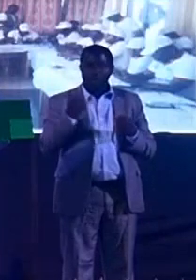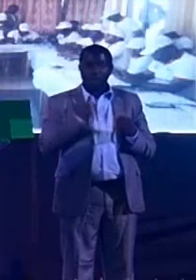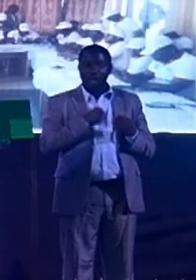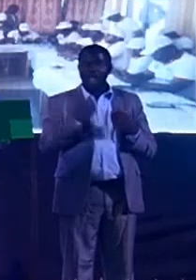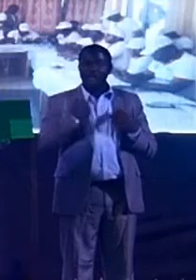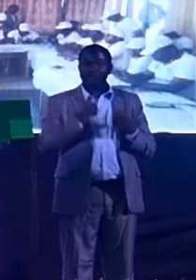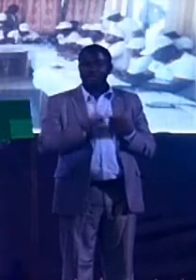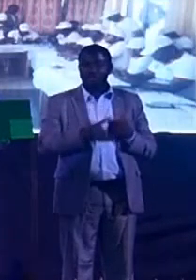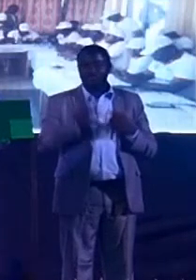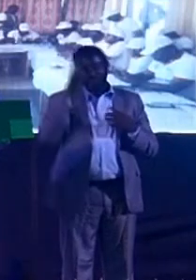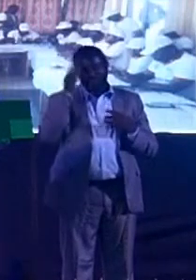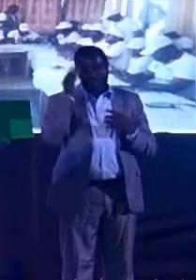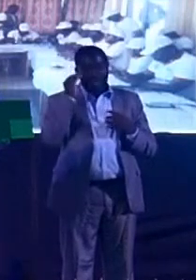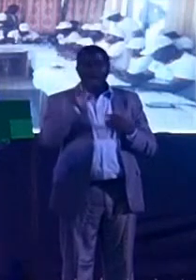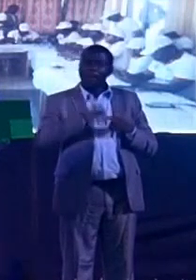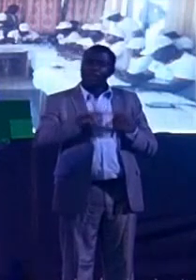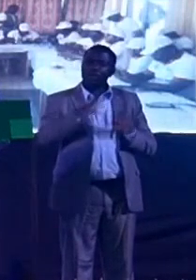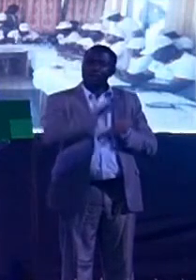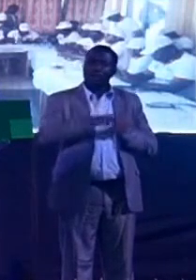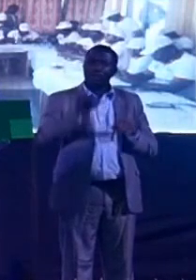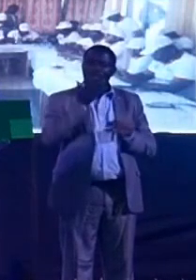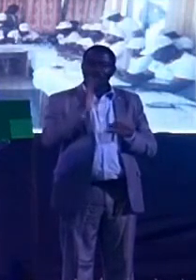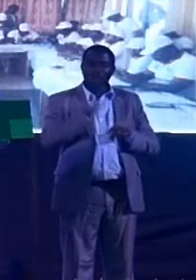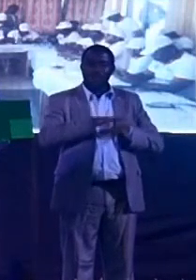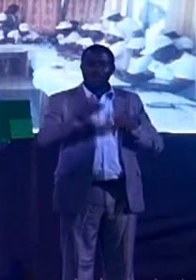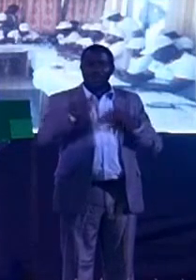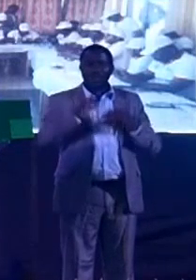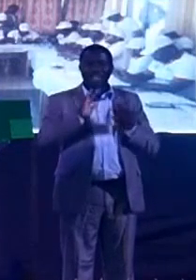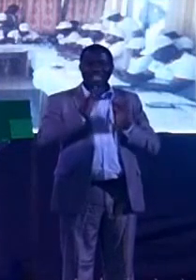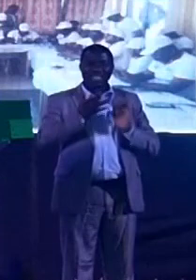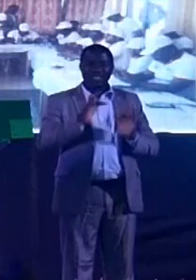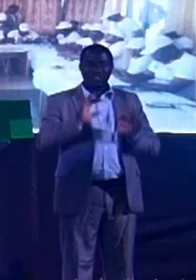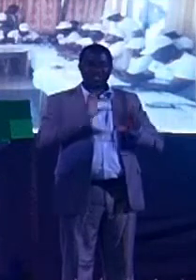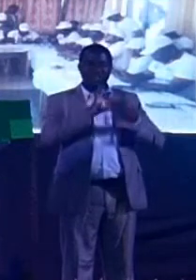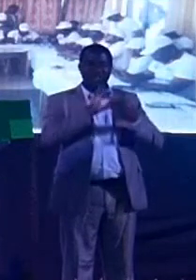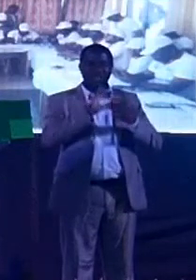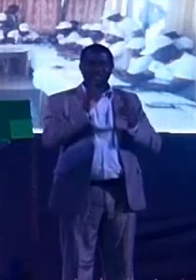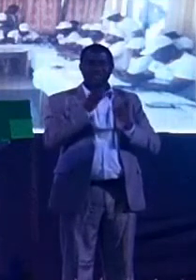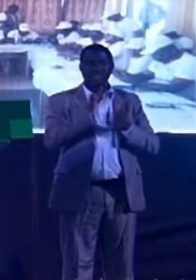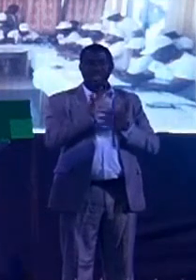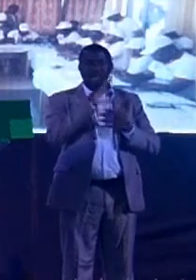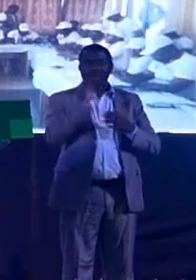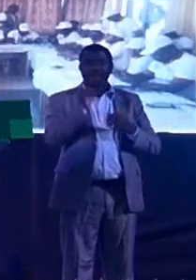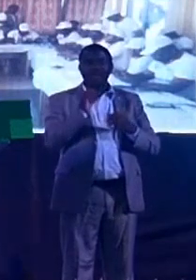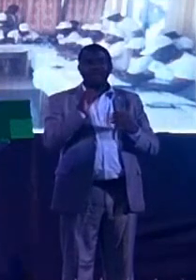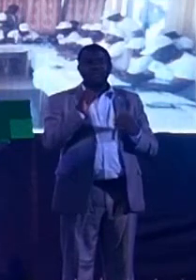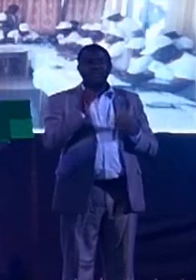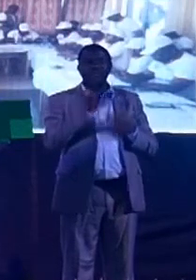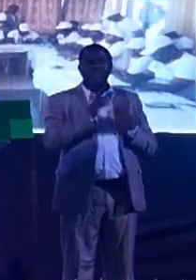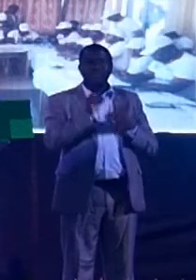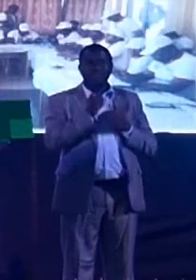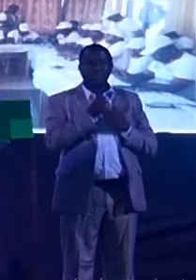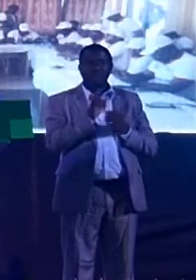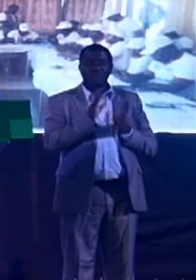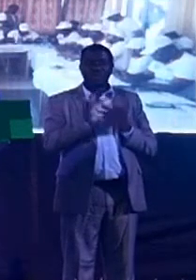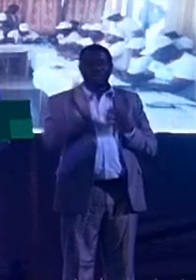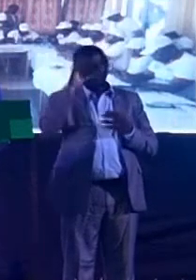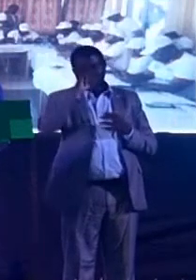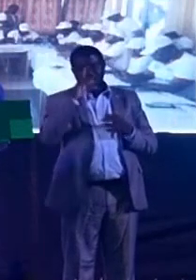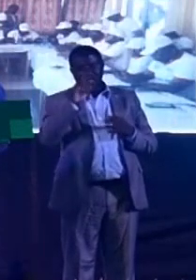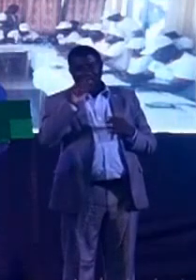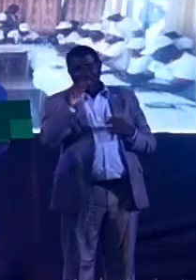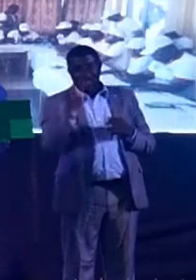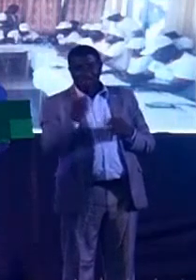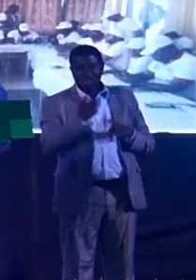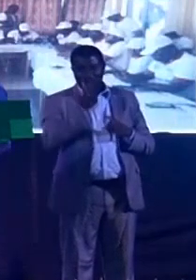But unfortunately, we do not have internet connectivity across the country, so there were cases where people had, the data had to be delayed a day or